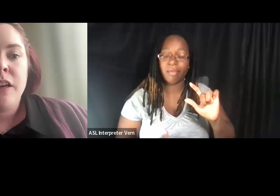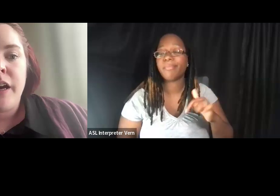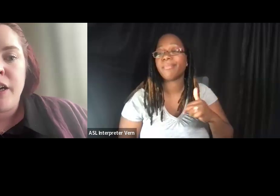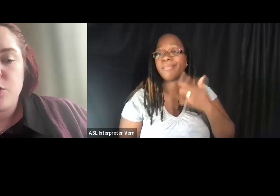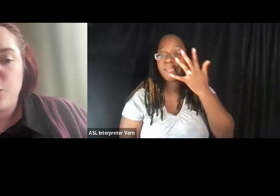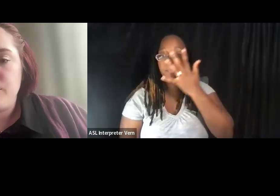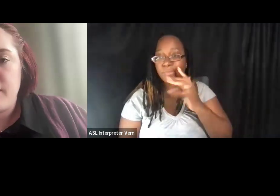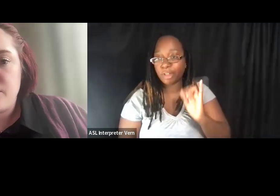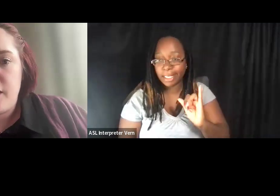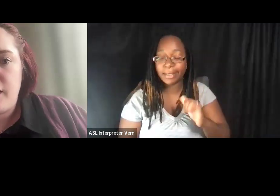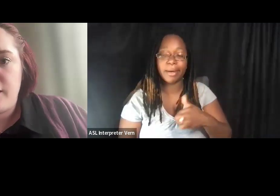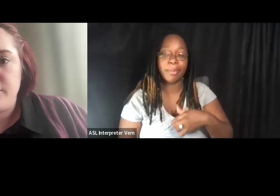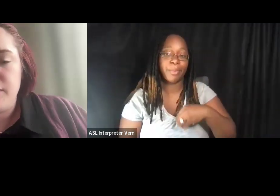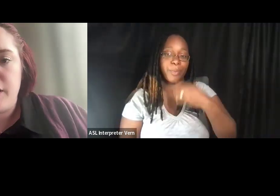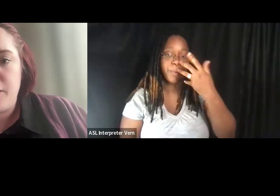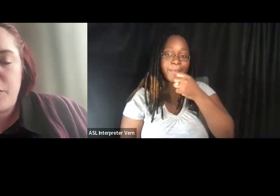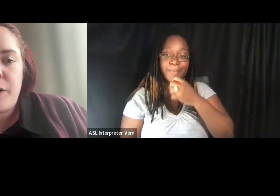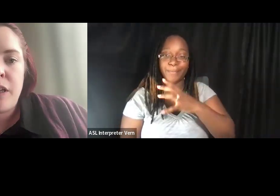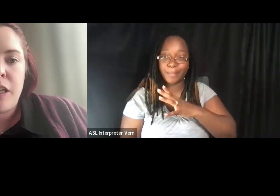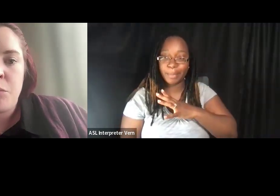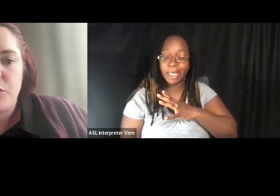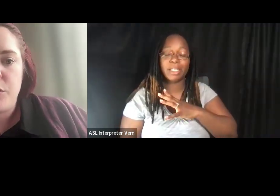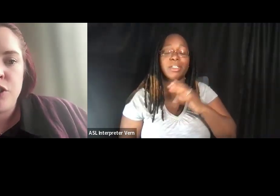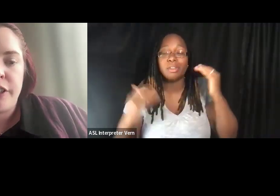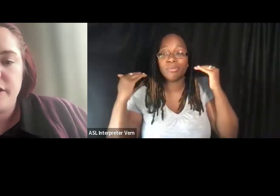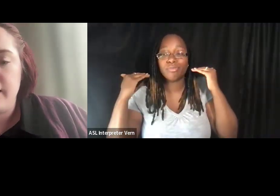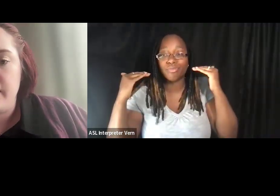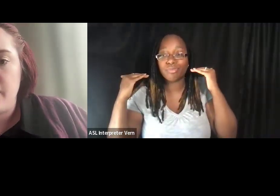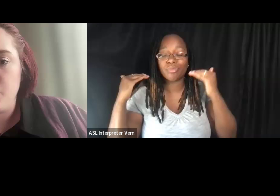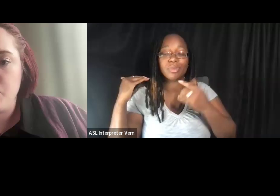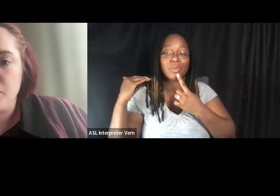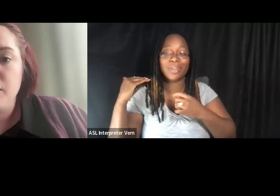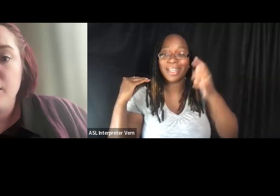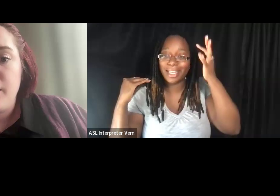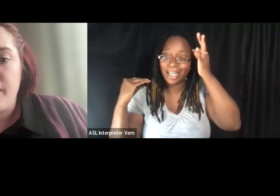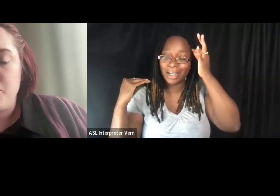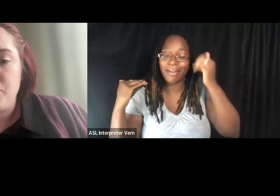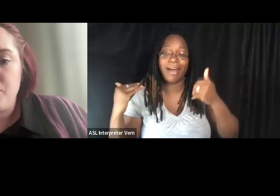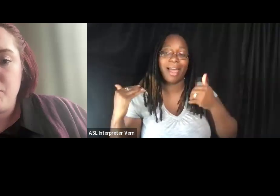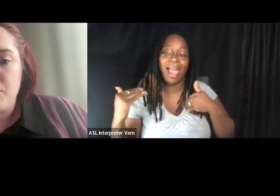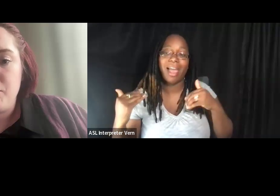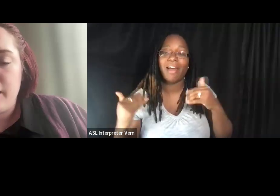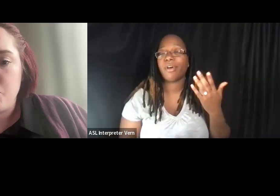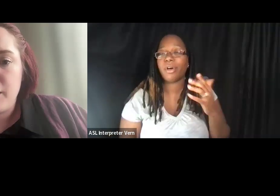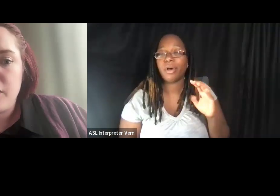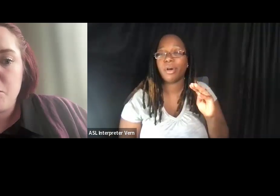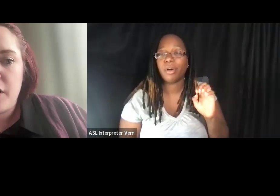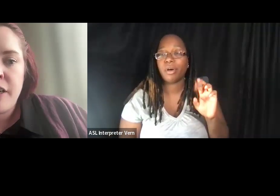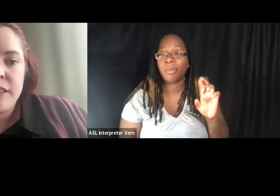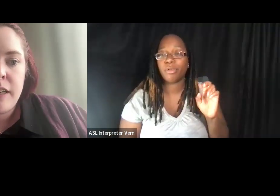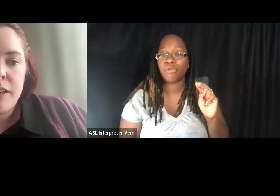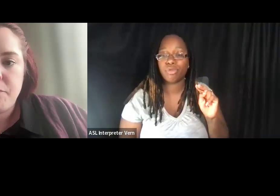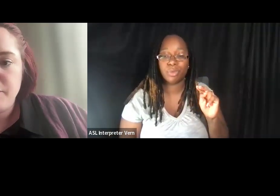female, short reddish hair, wearing a maroon shirt, and I will be